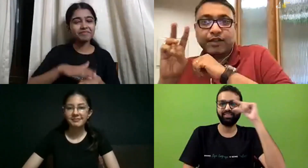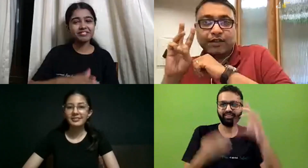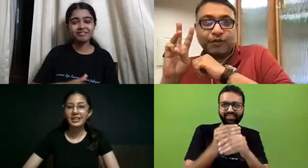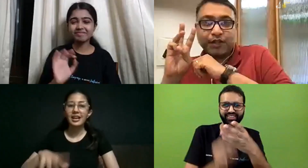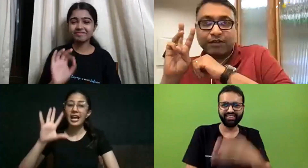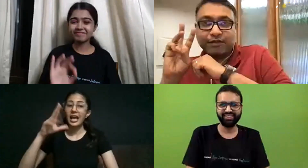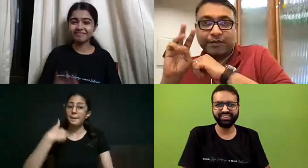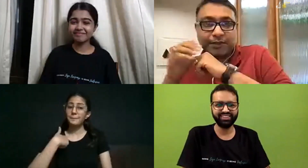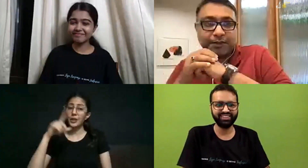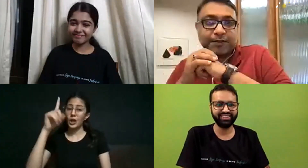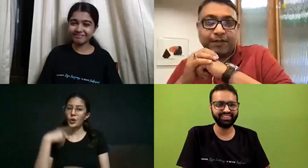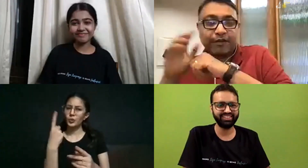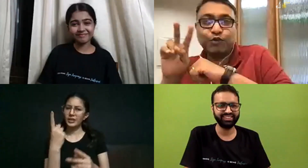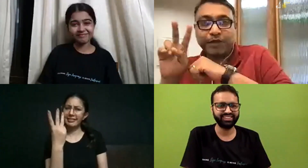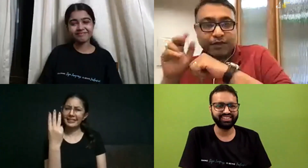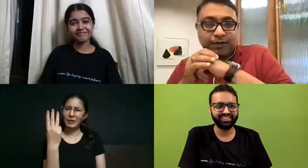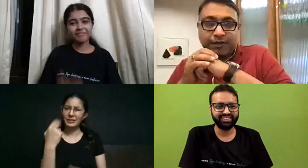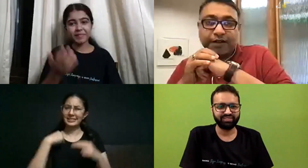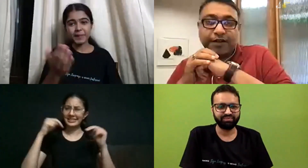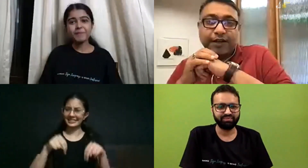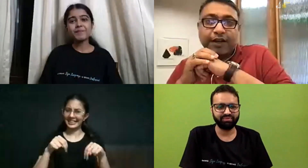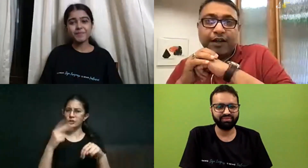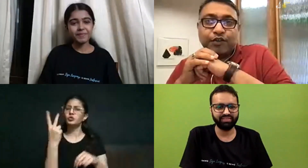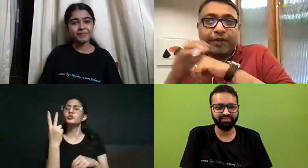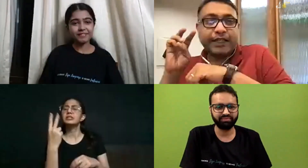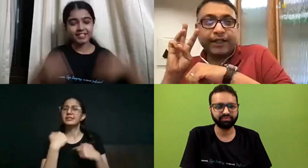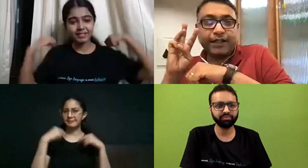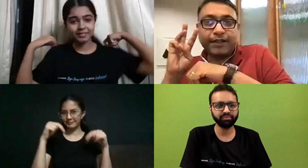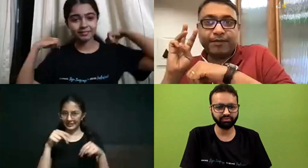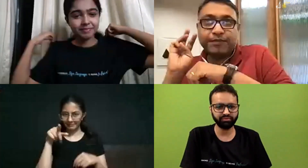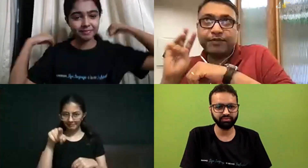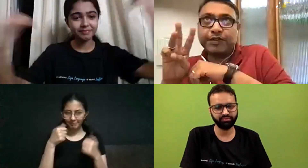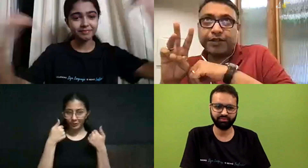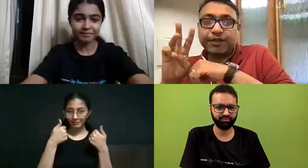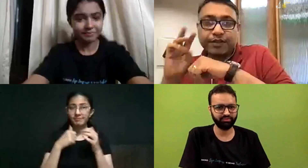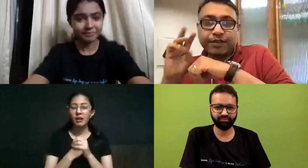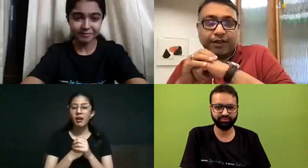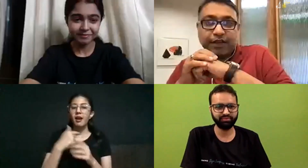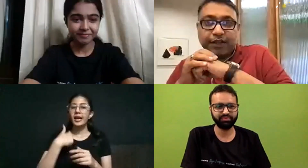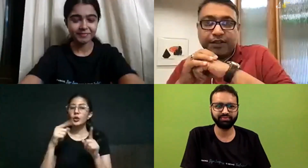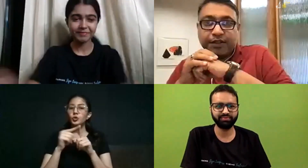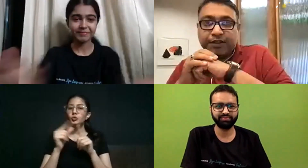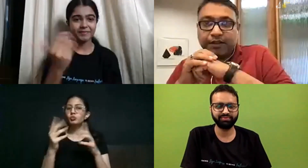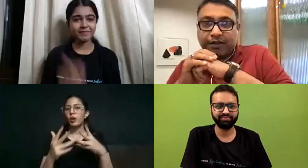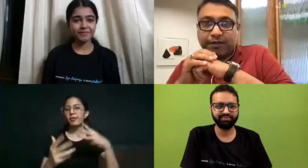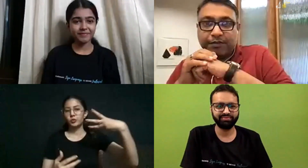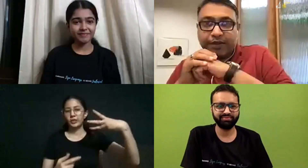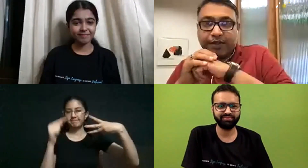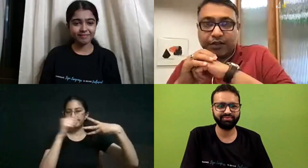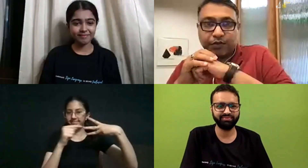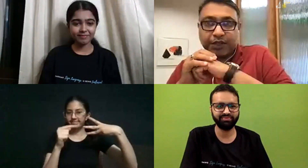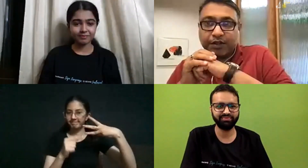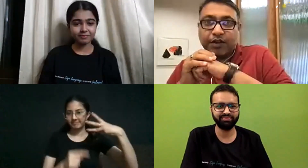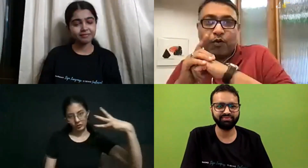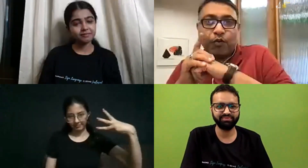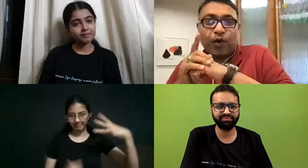just take quick 3 minutes, 2 minutes, right? So we did 3 things in the